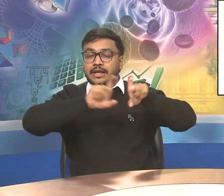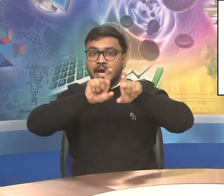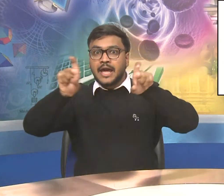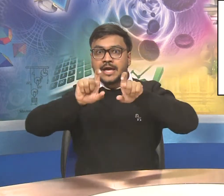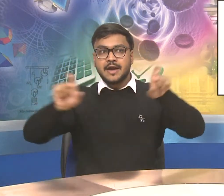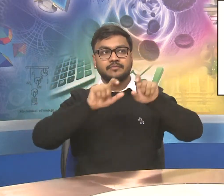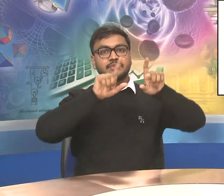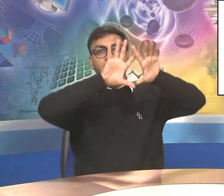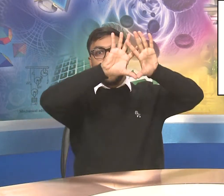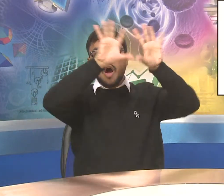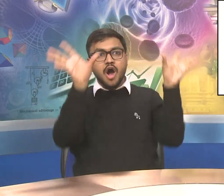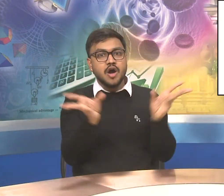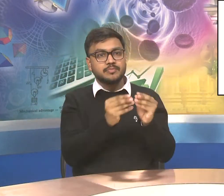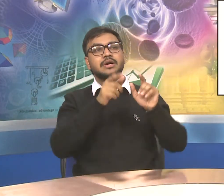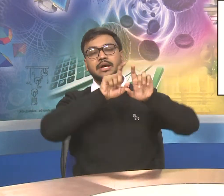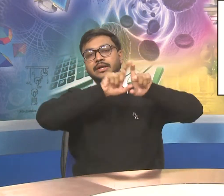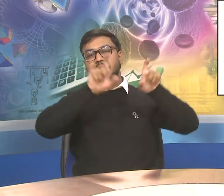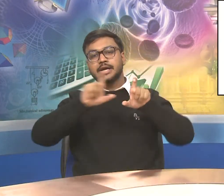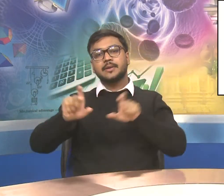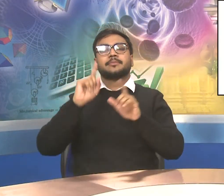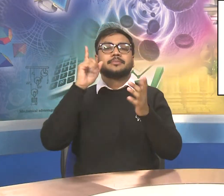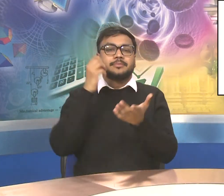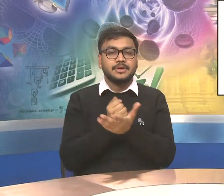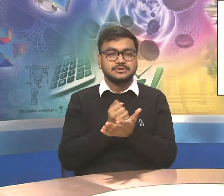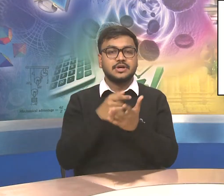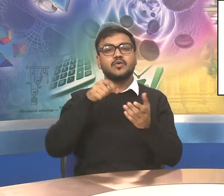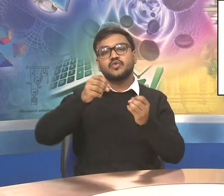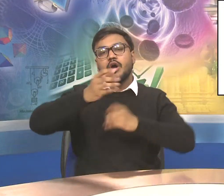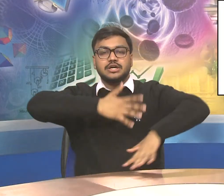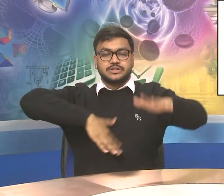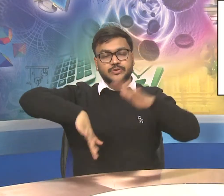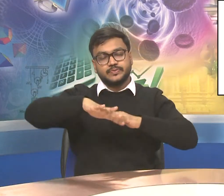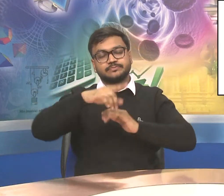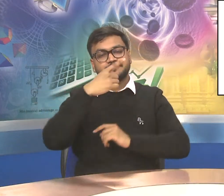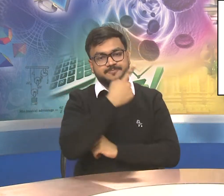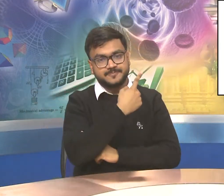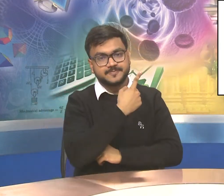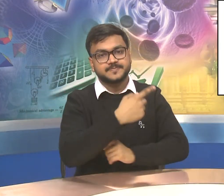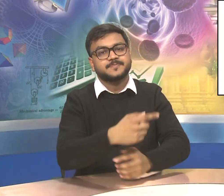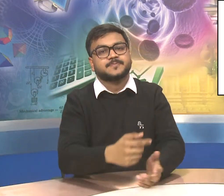and on the page so it will look clear and organized.